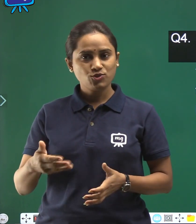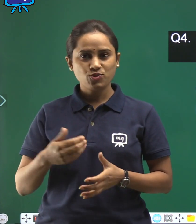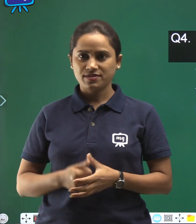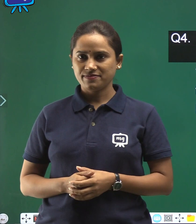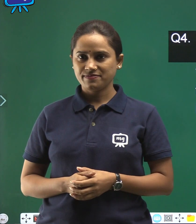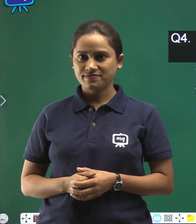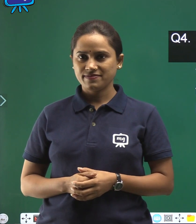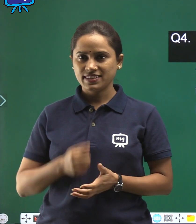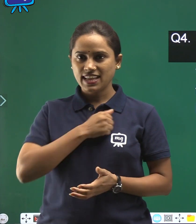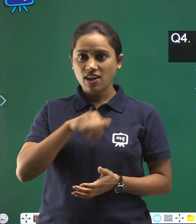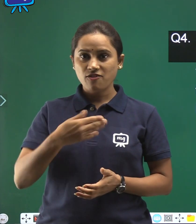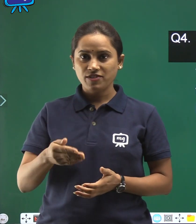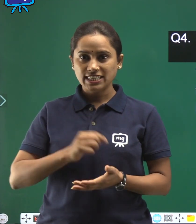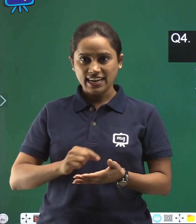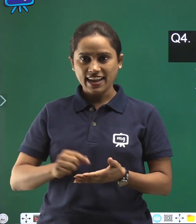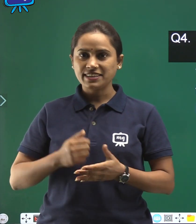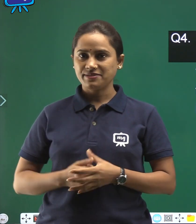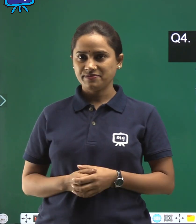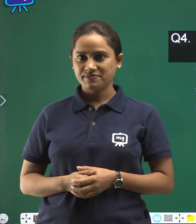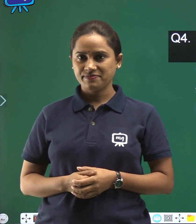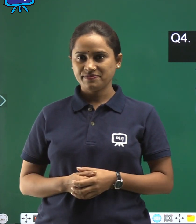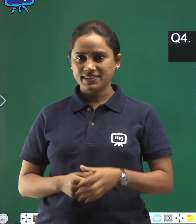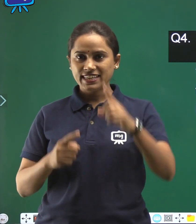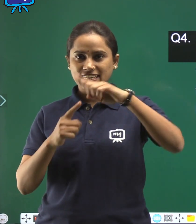So, we shall write